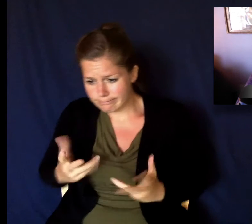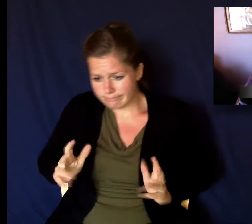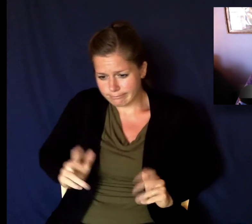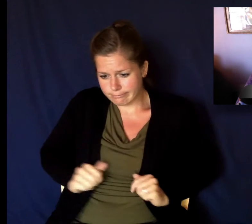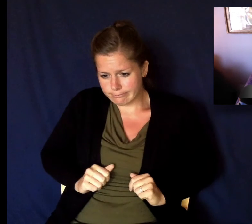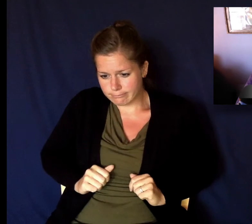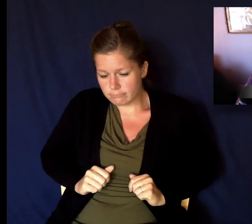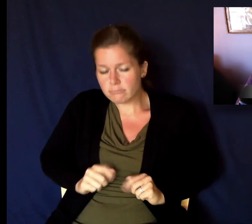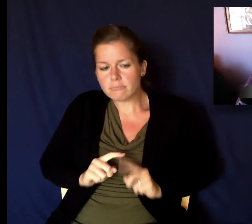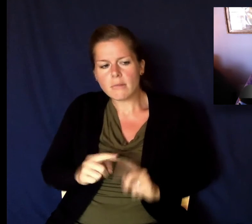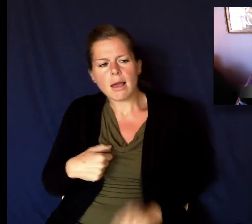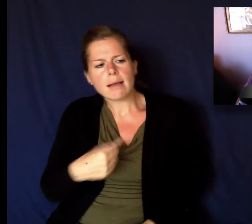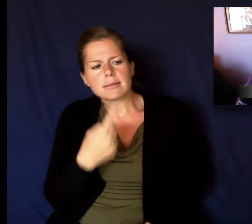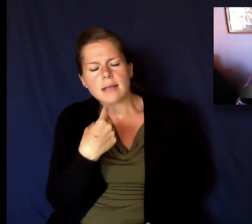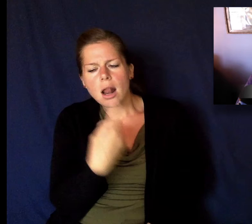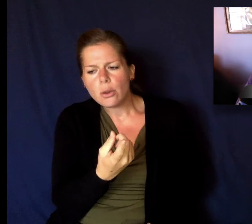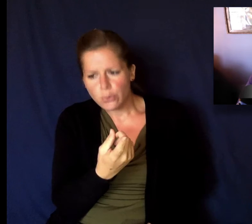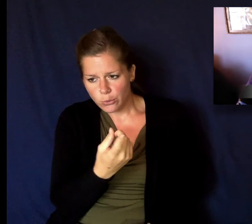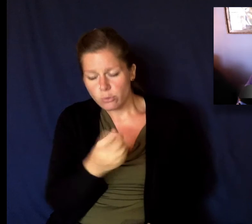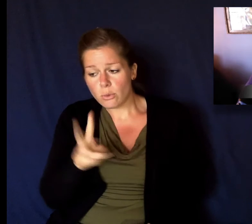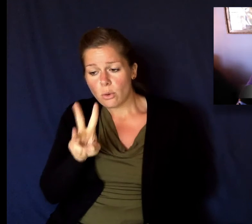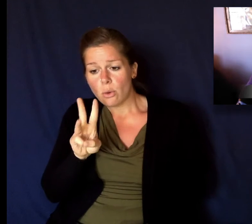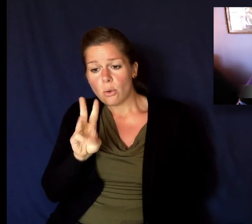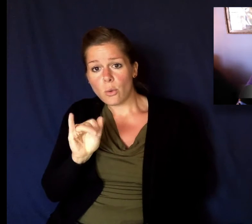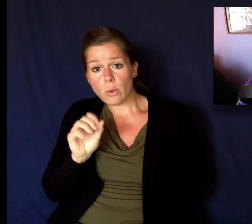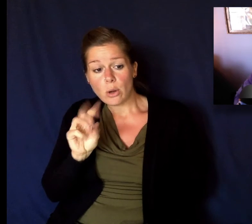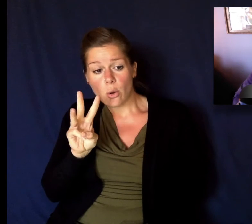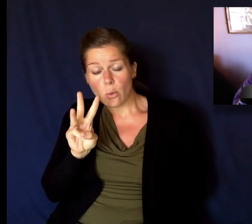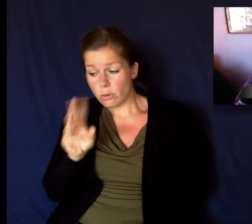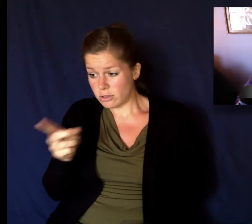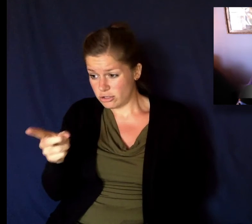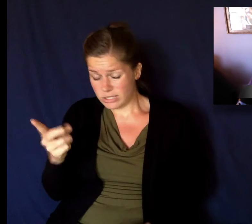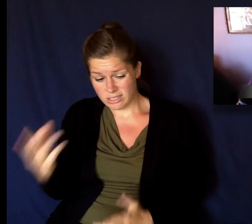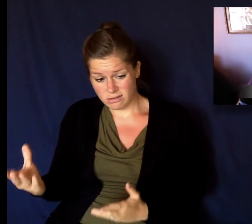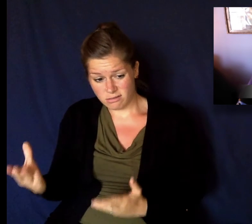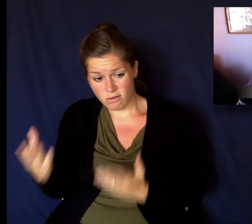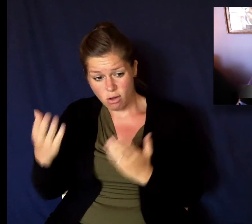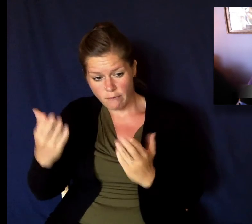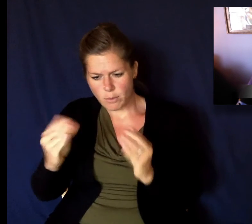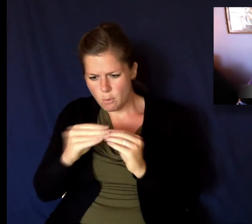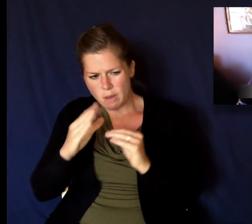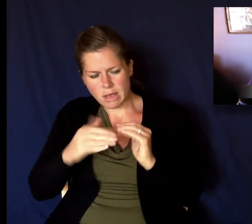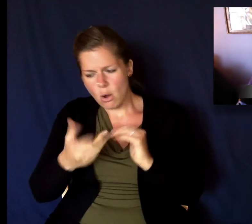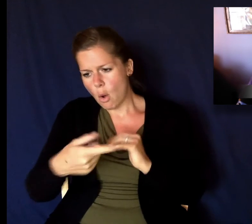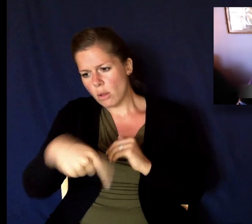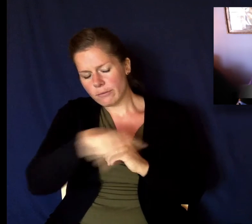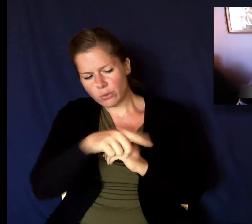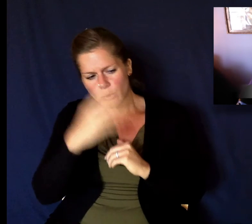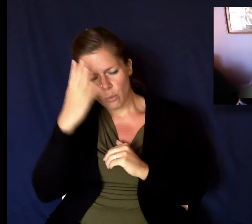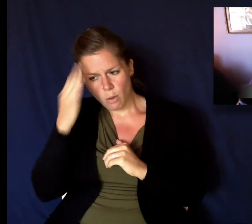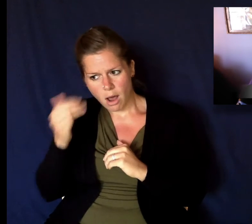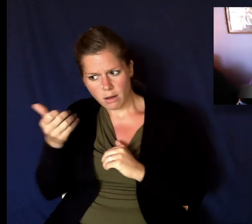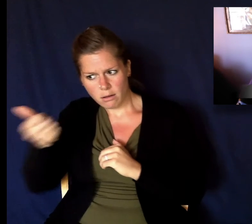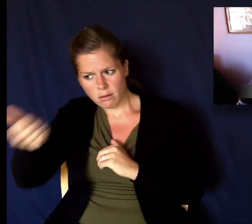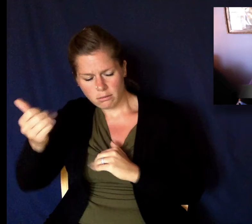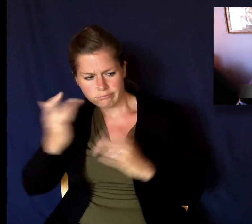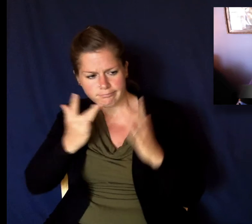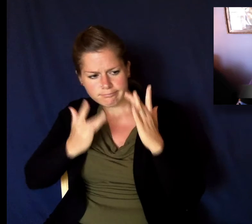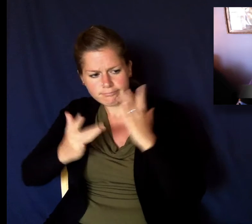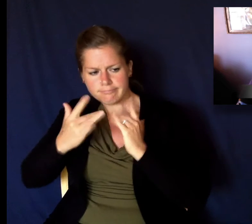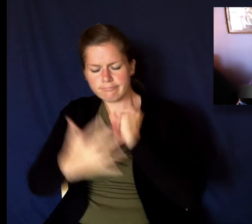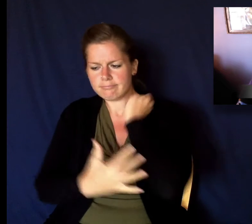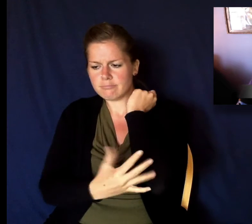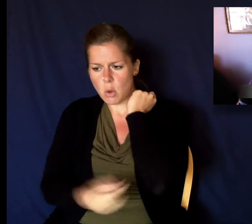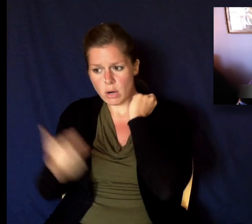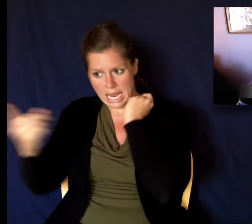For they all contributed from or out of their abundance, but she, out